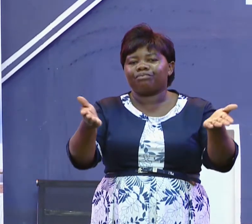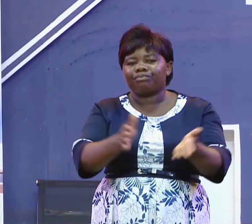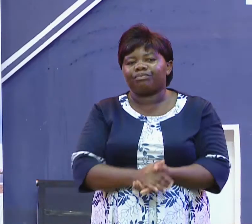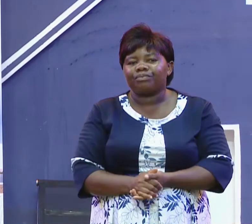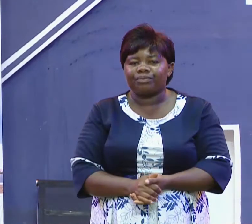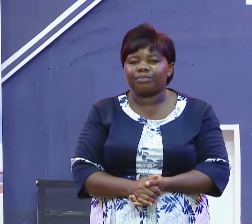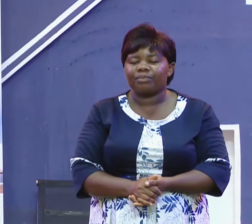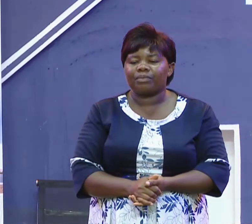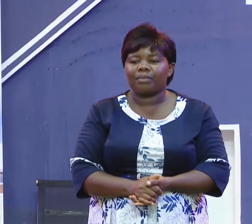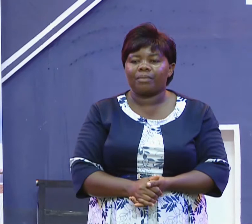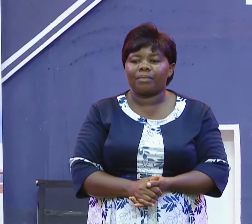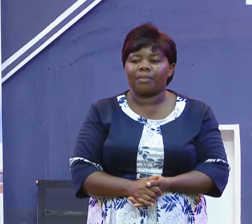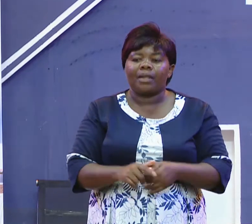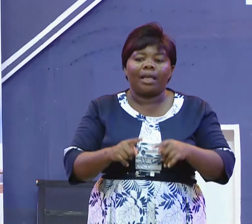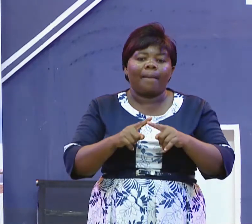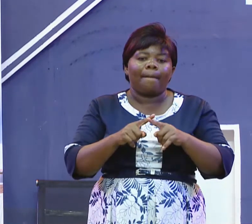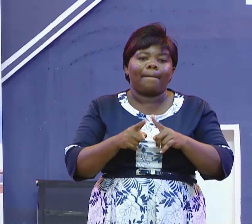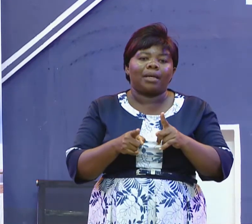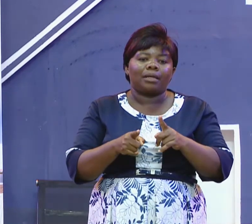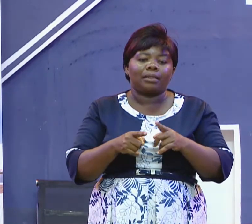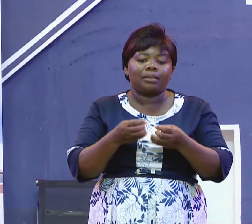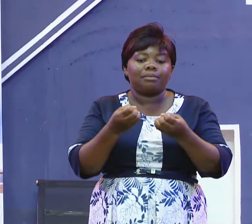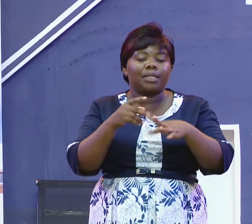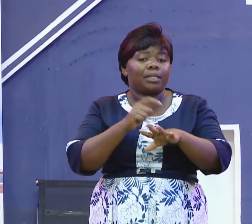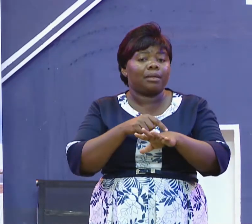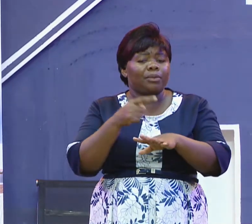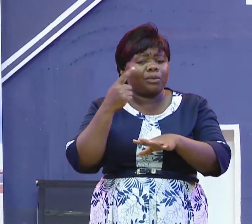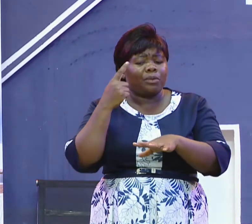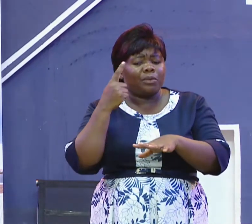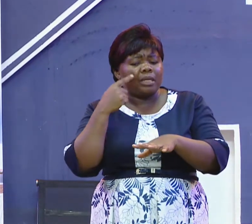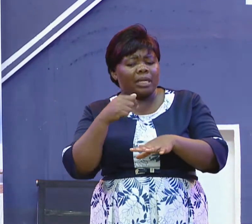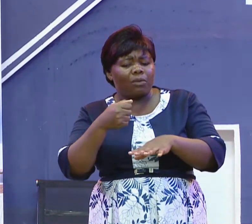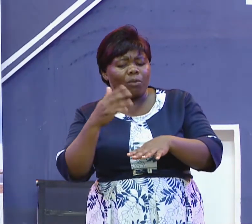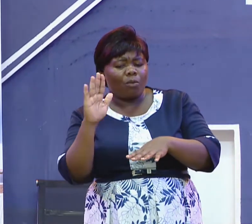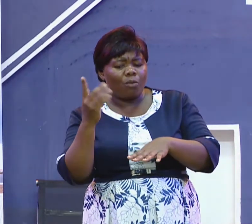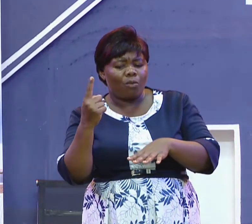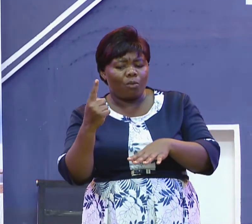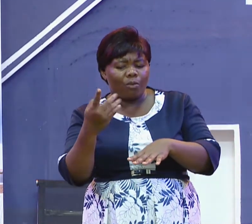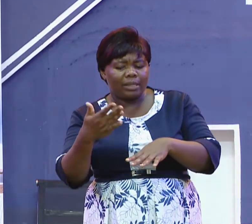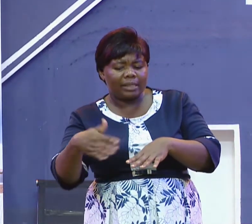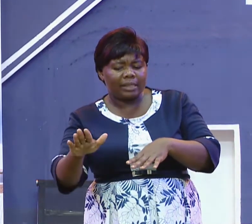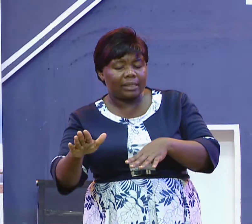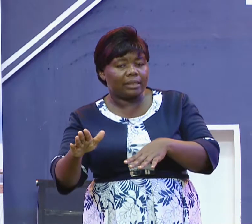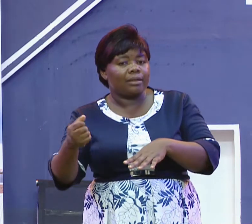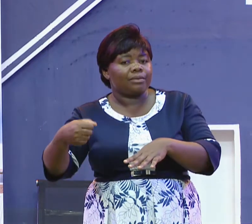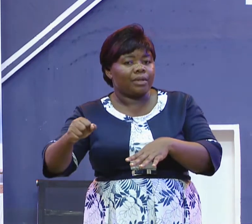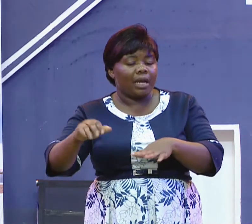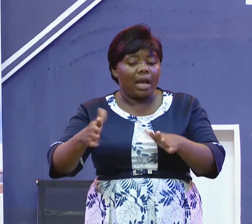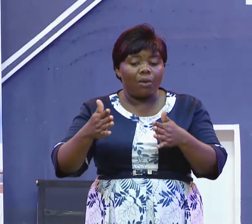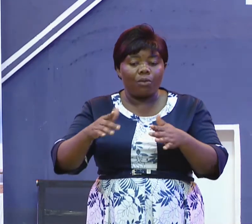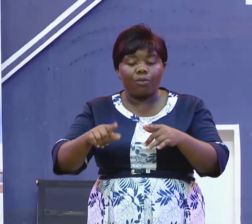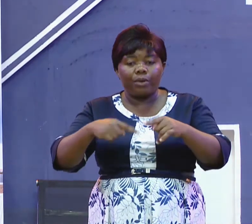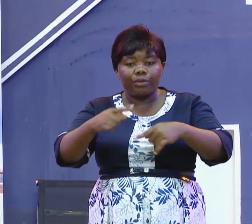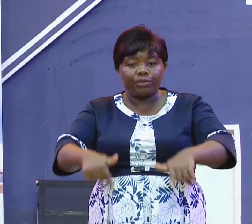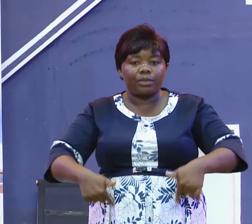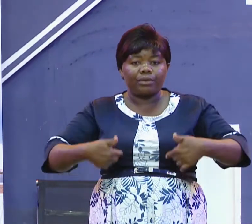we have also done it. Niyete era ne twesanga nga sayidi eno endala ey'engeri gye tutambuzaamu obulamu